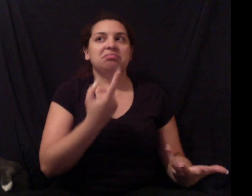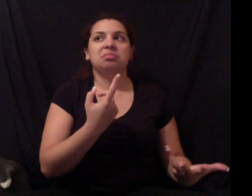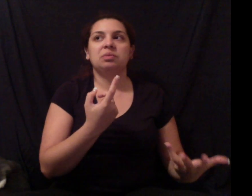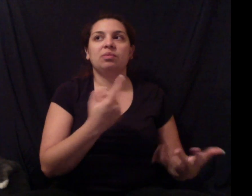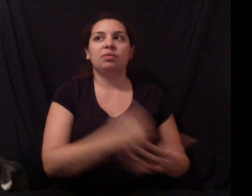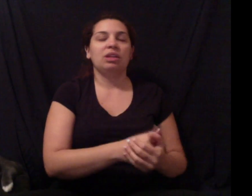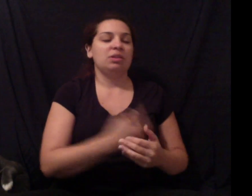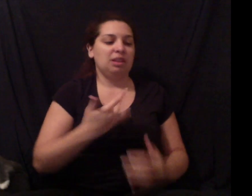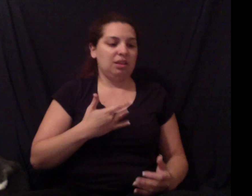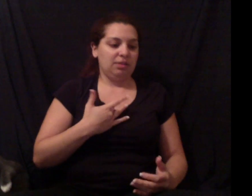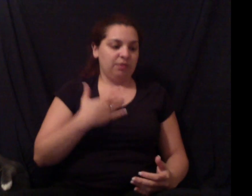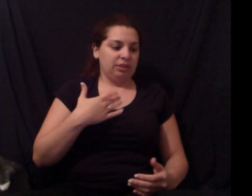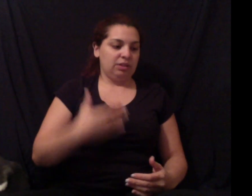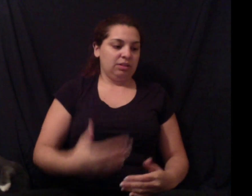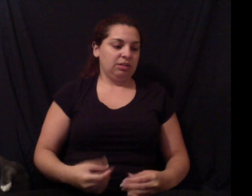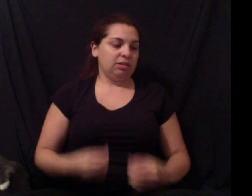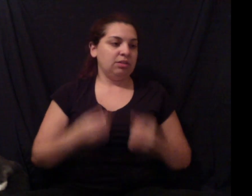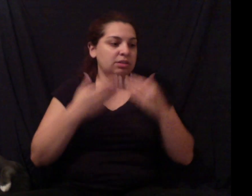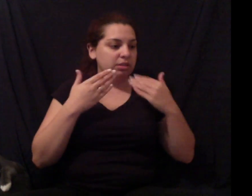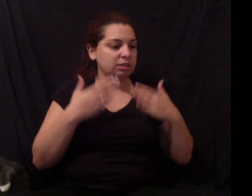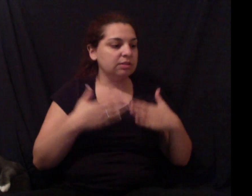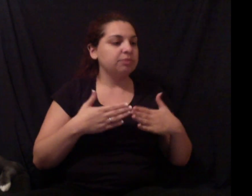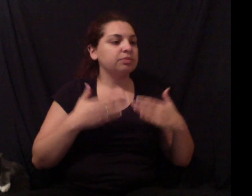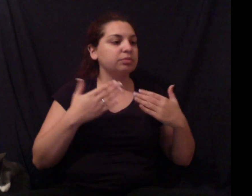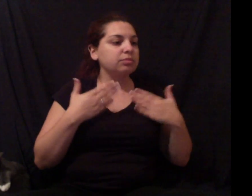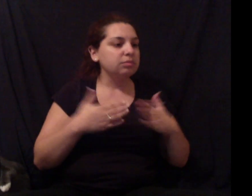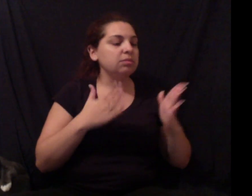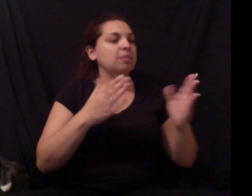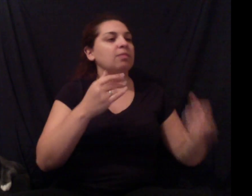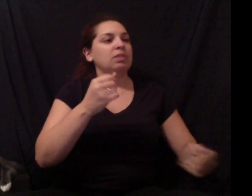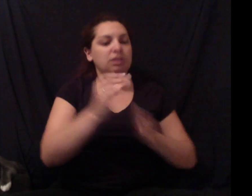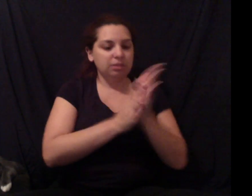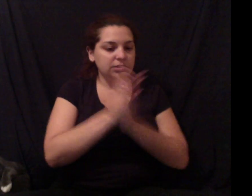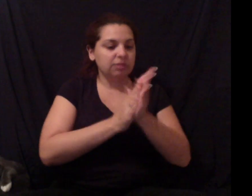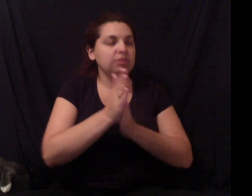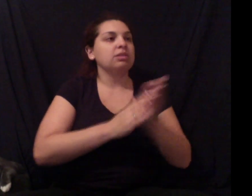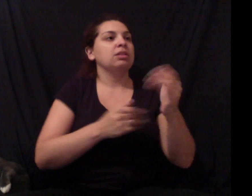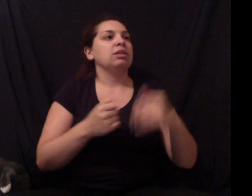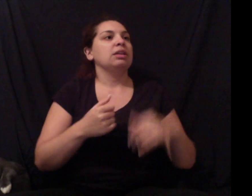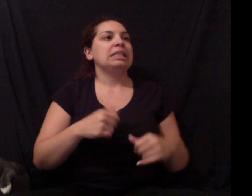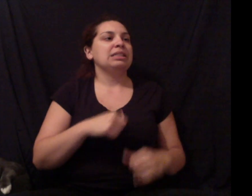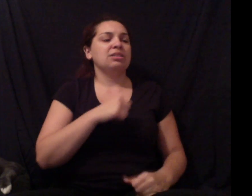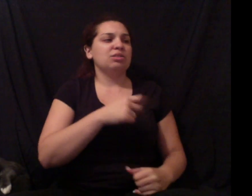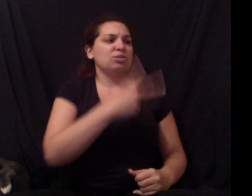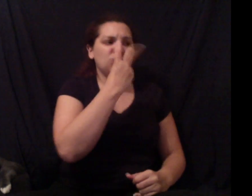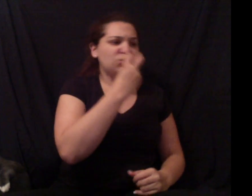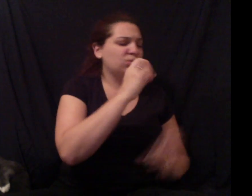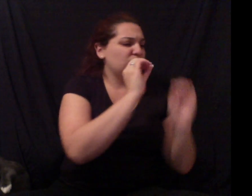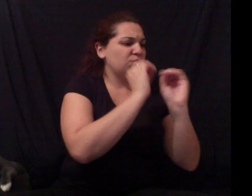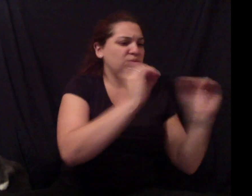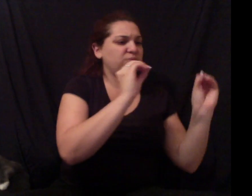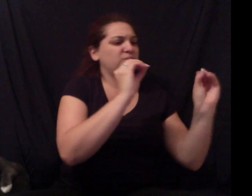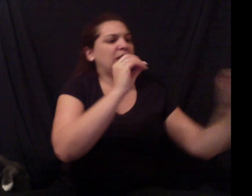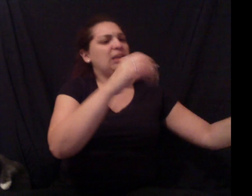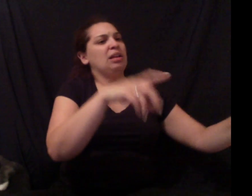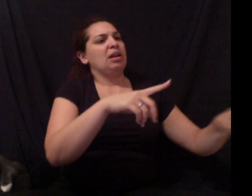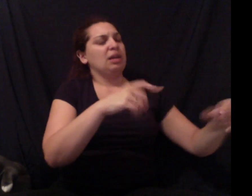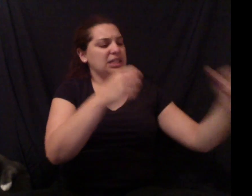just that feeling that allowed me, and that gave me the confidence to squash not only the doubts, but to push forward like the stuff